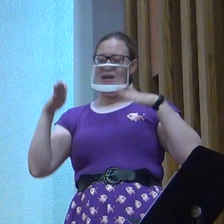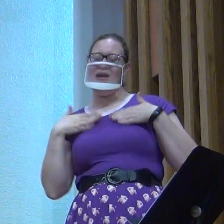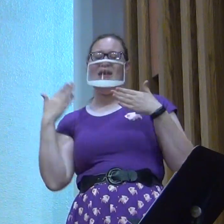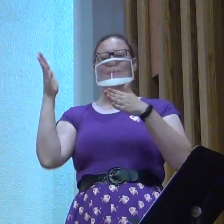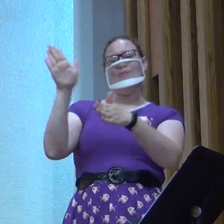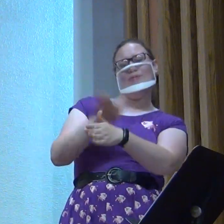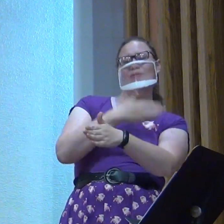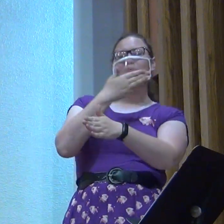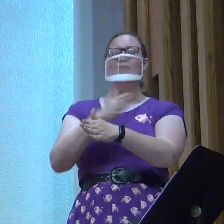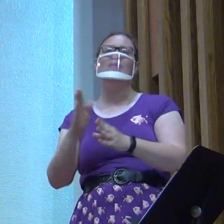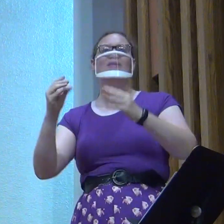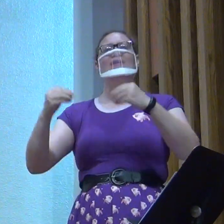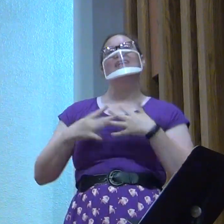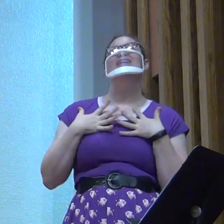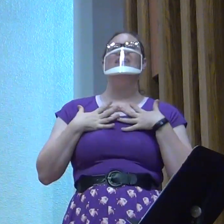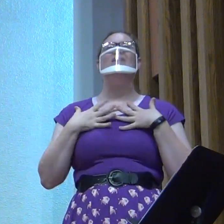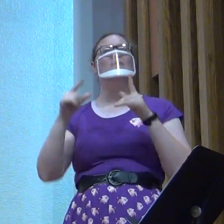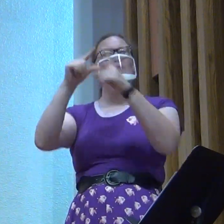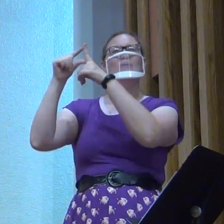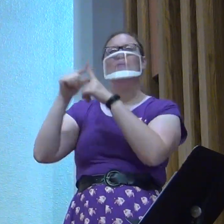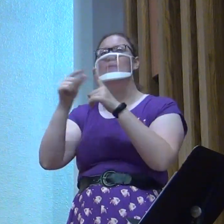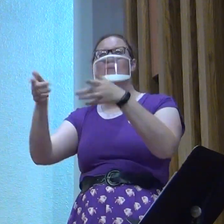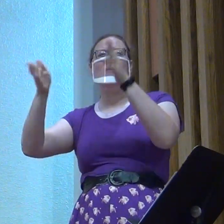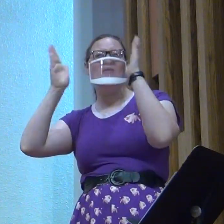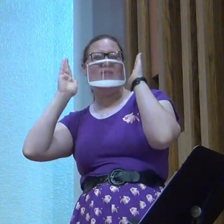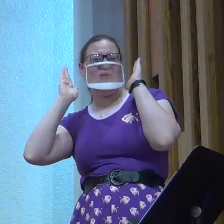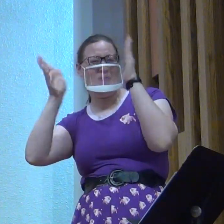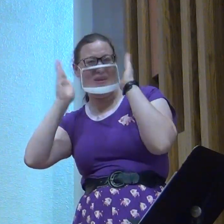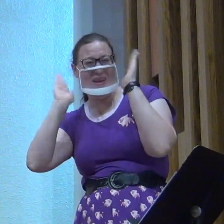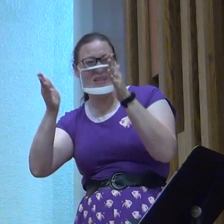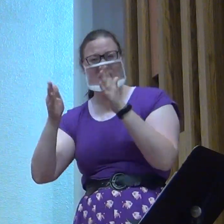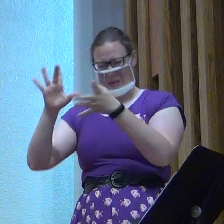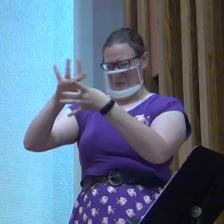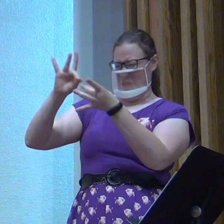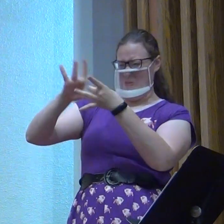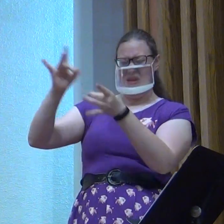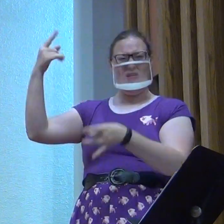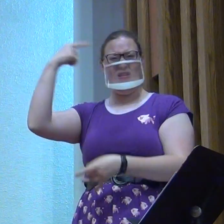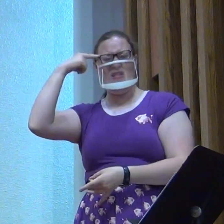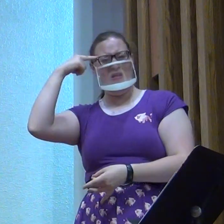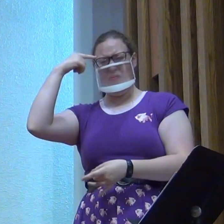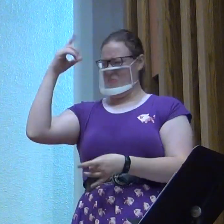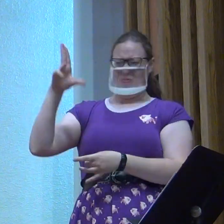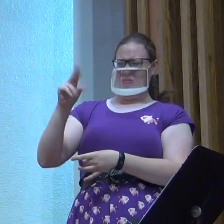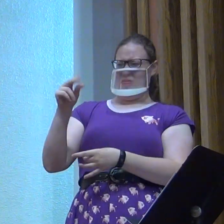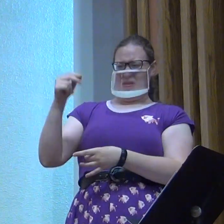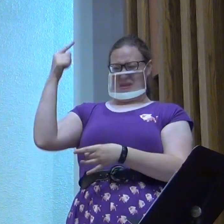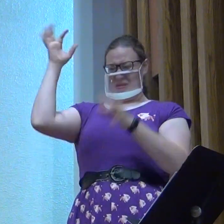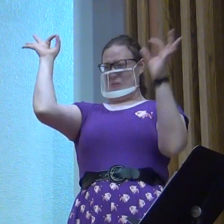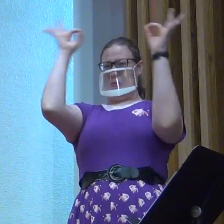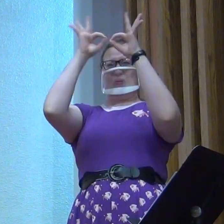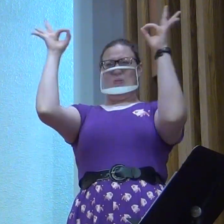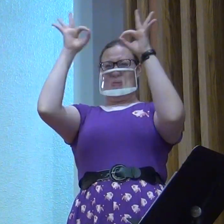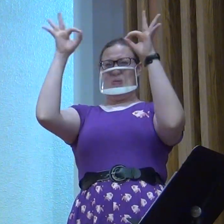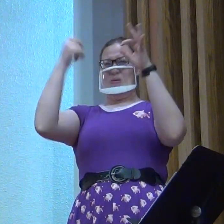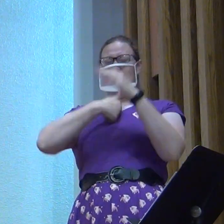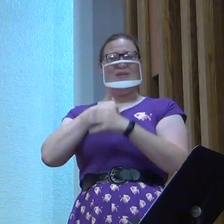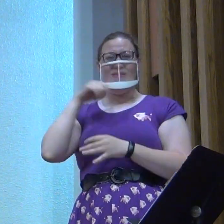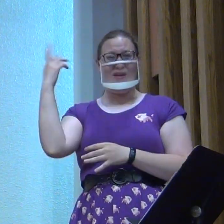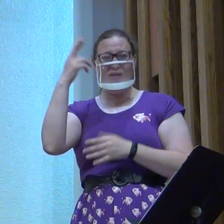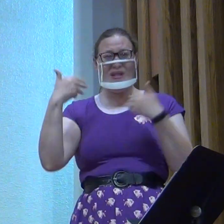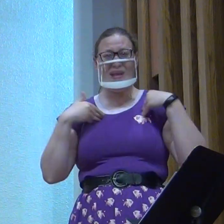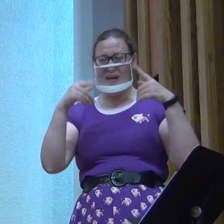music, and I'm not listening for any kind of message. I didn't really even know there were words to this